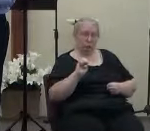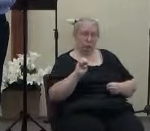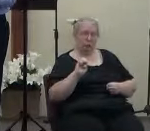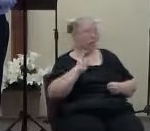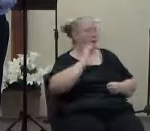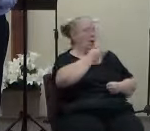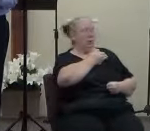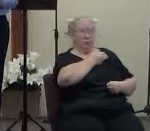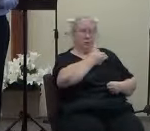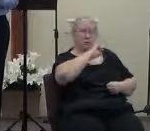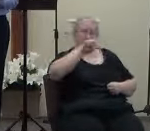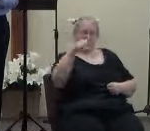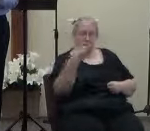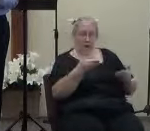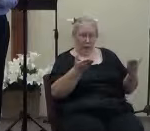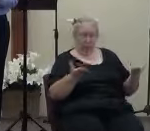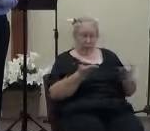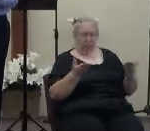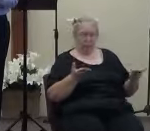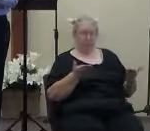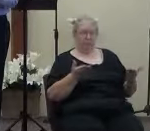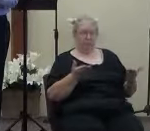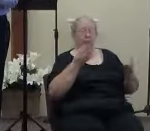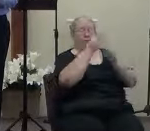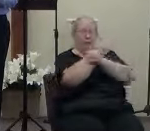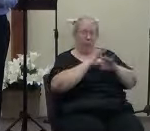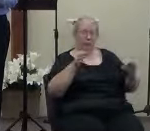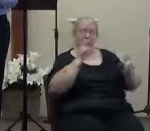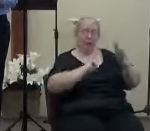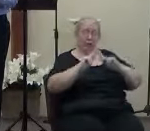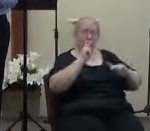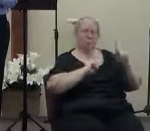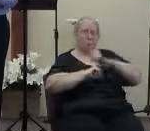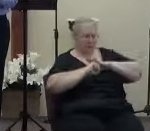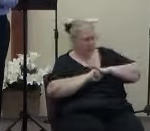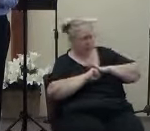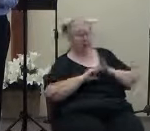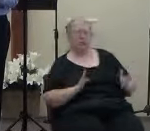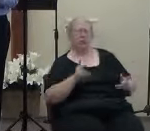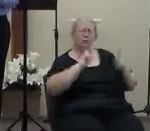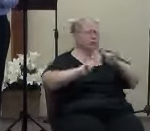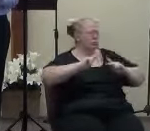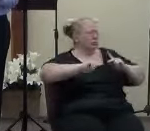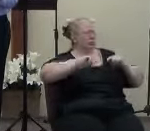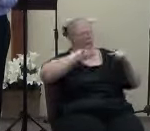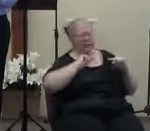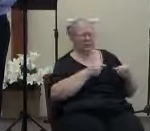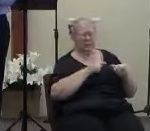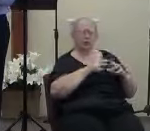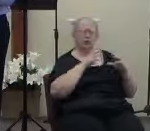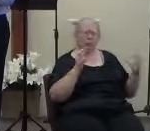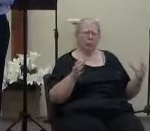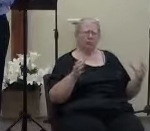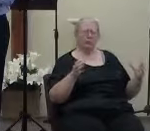Destiny Family of Faith is to set the oppressed free. There are people that are hurting so bad, they need Jesus,